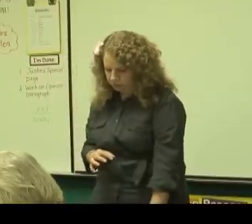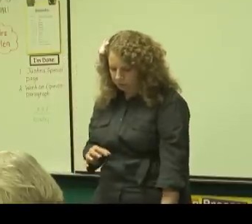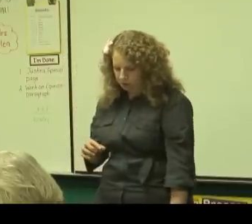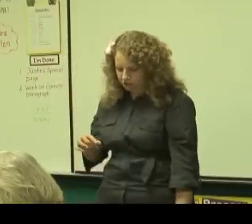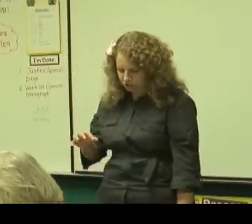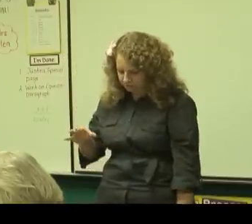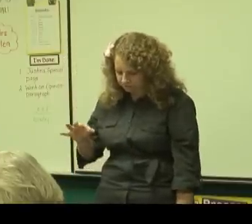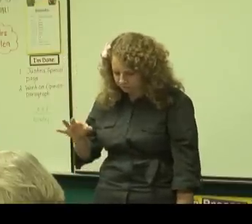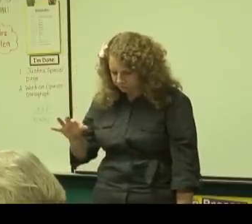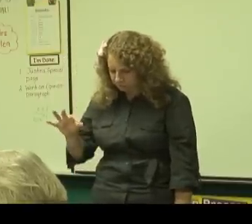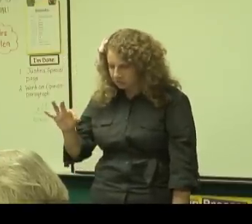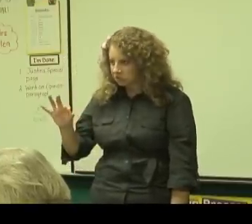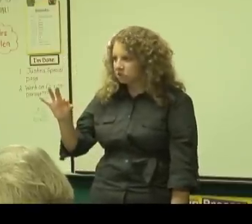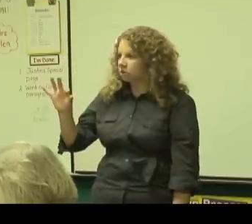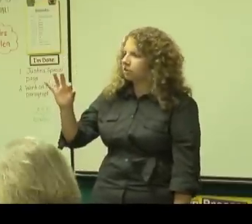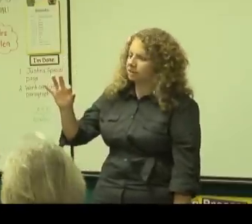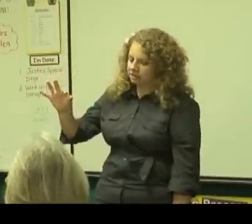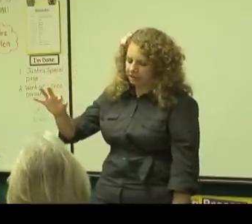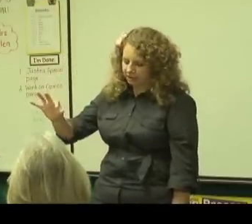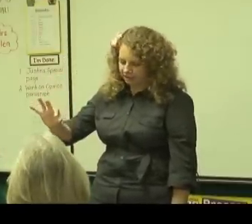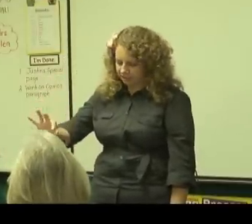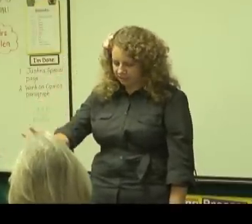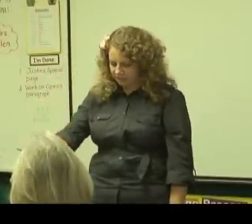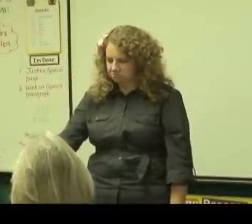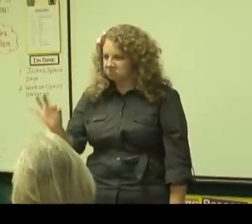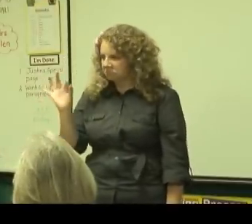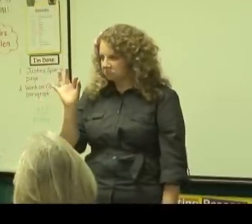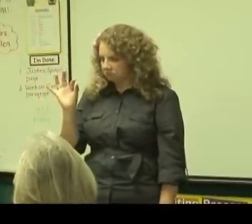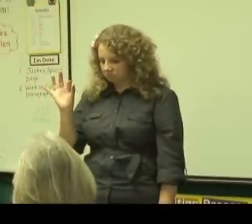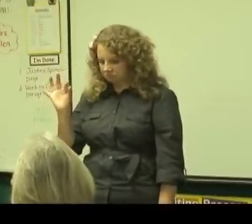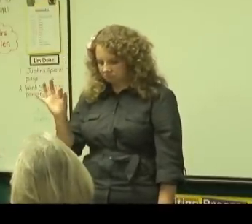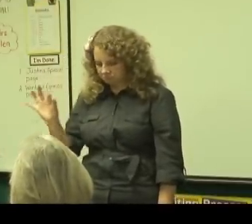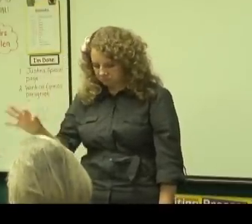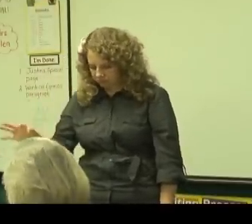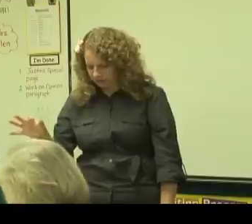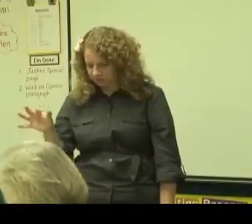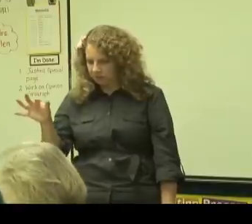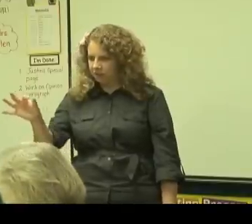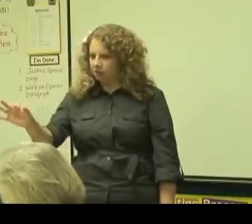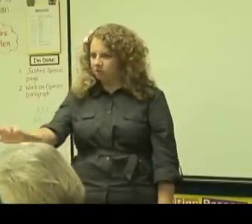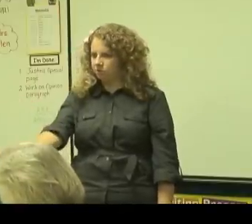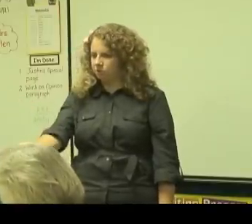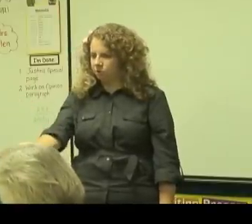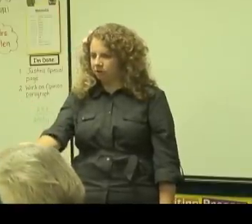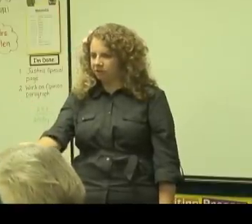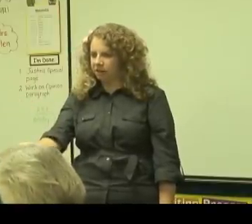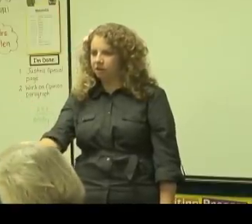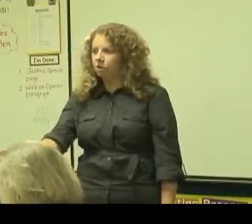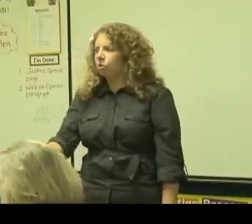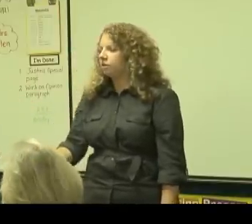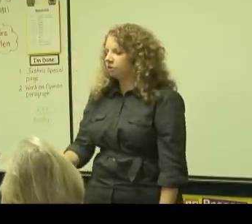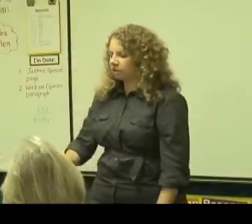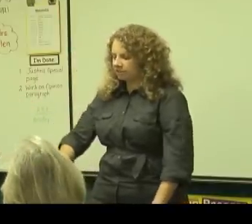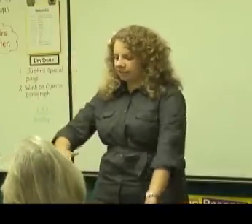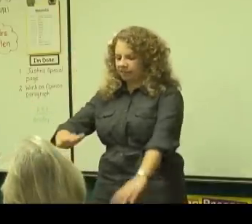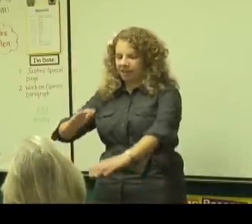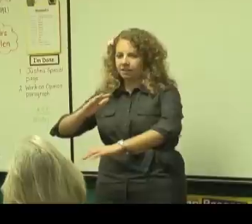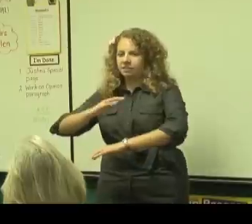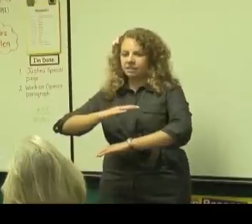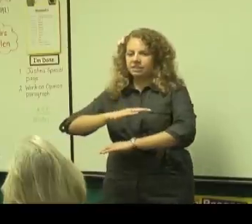a watch. So it's kind of like this. Okay, like, oh, there was a coin right there. Or if you're going to say like, let's say